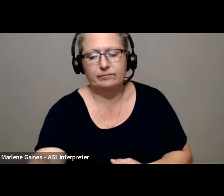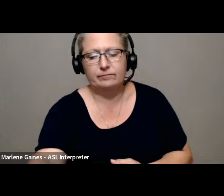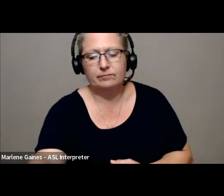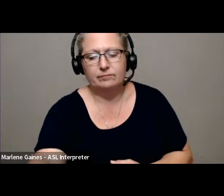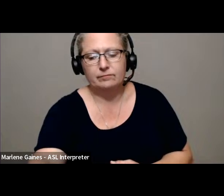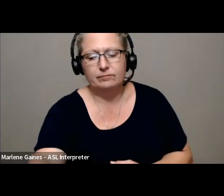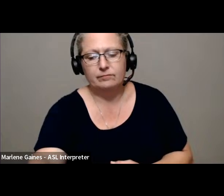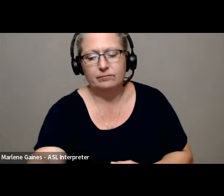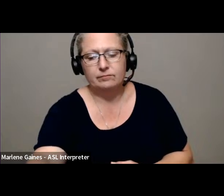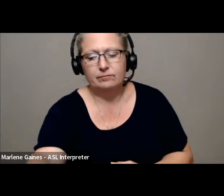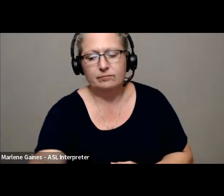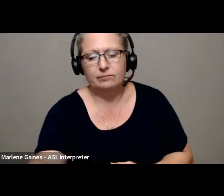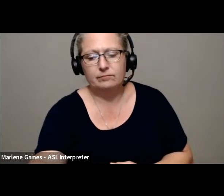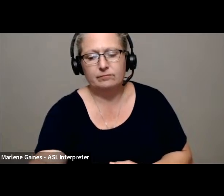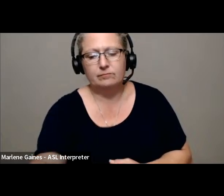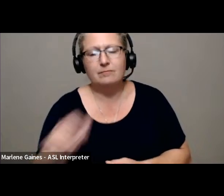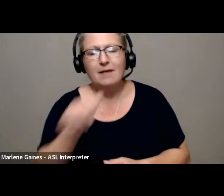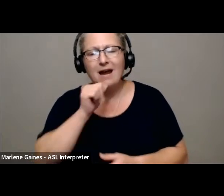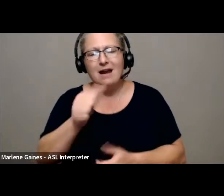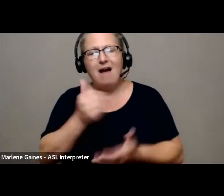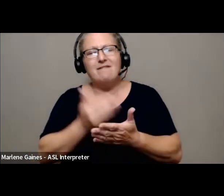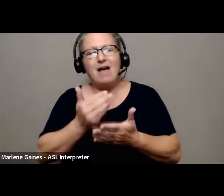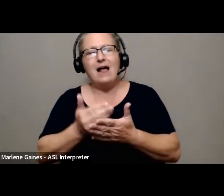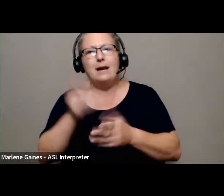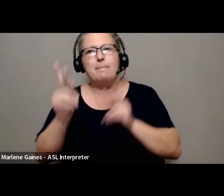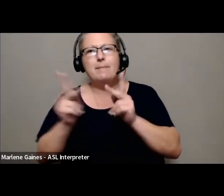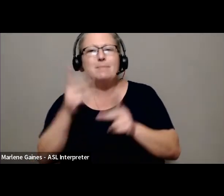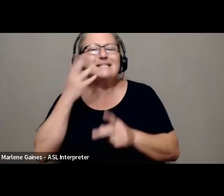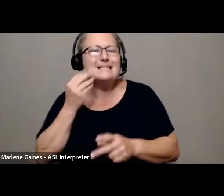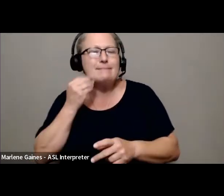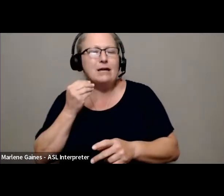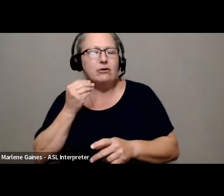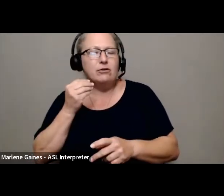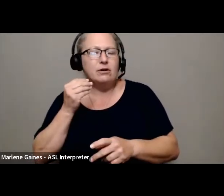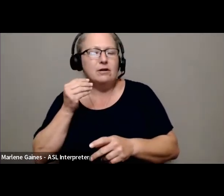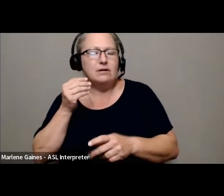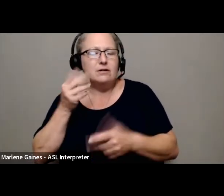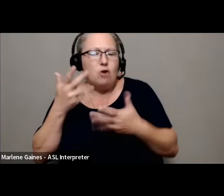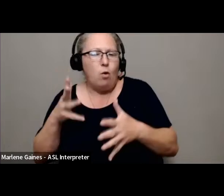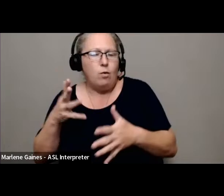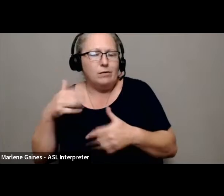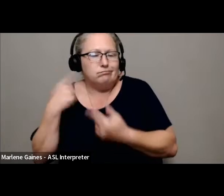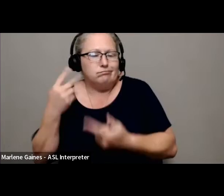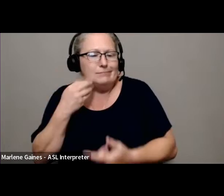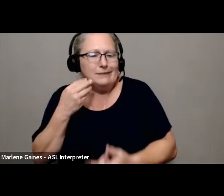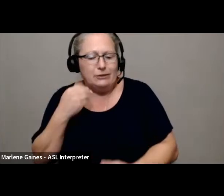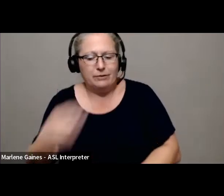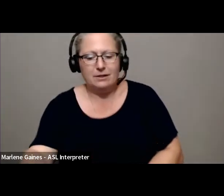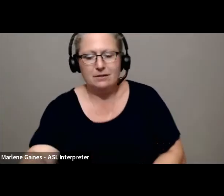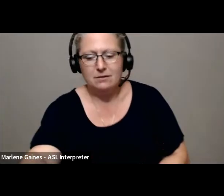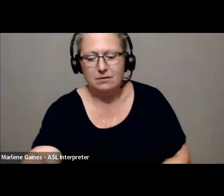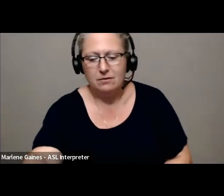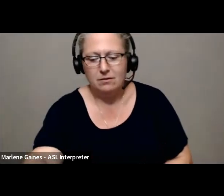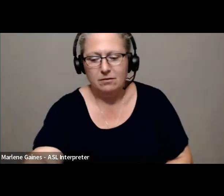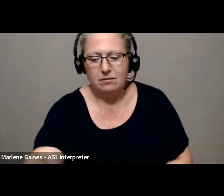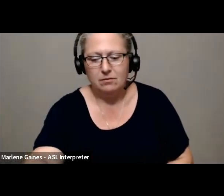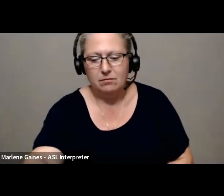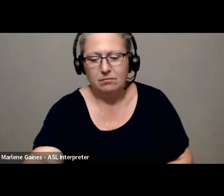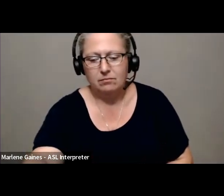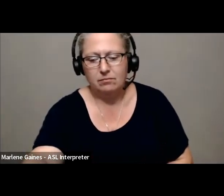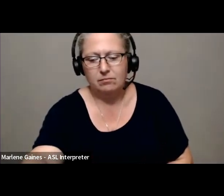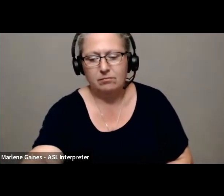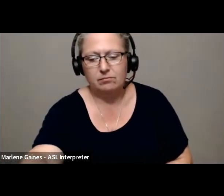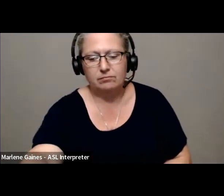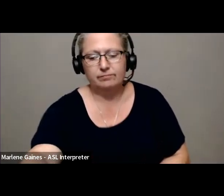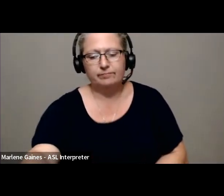validating the experience of people that have experienced this stuff. Well, I would also add that,